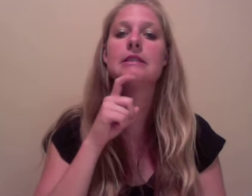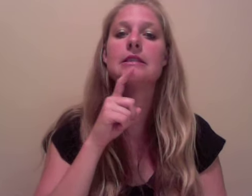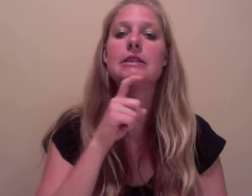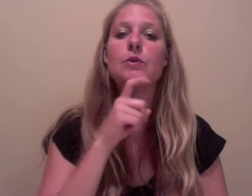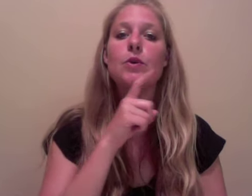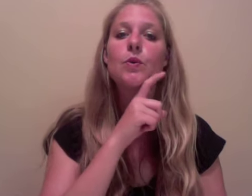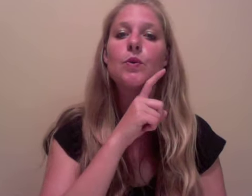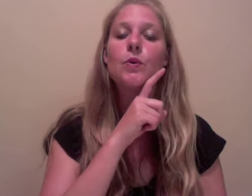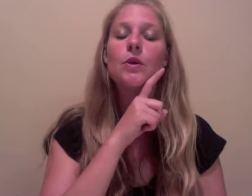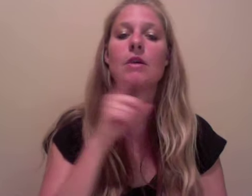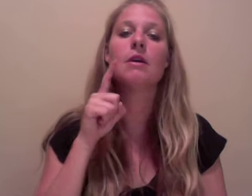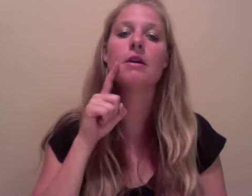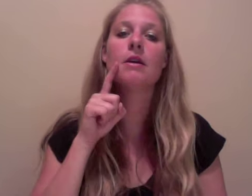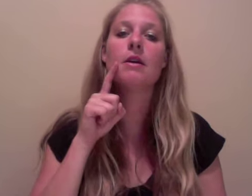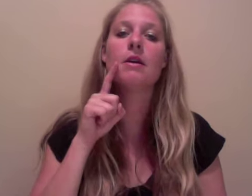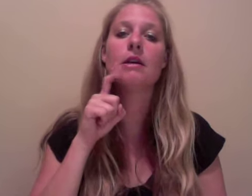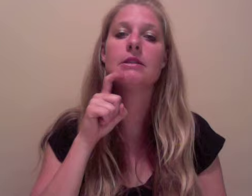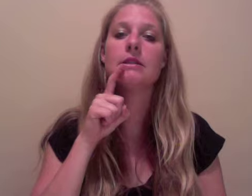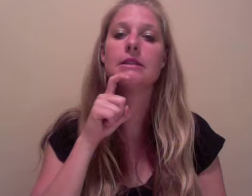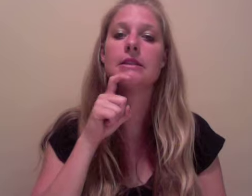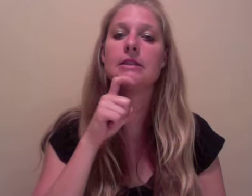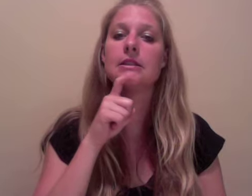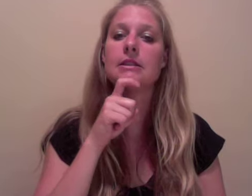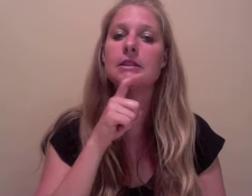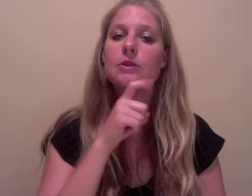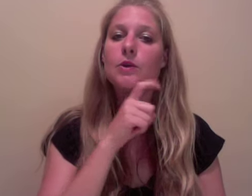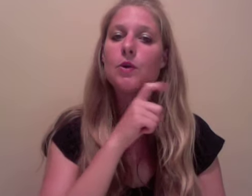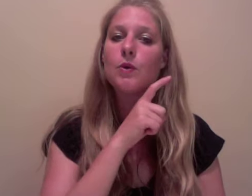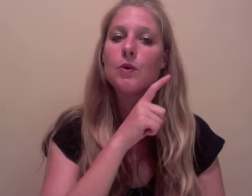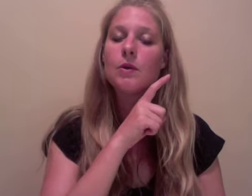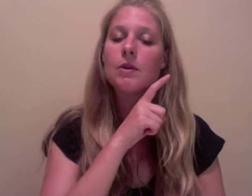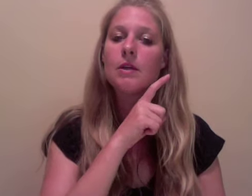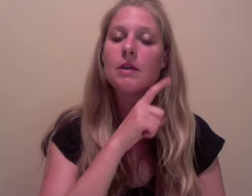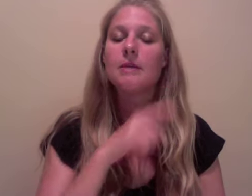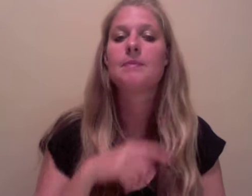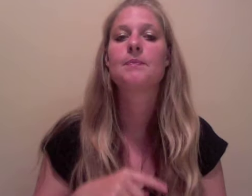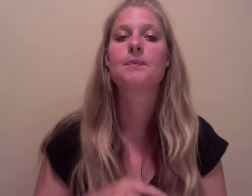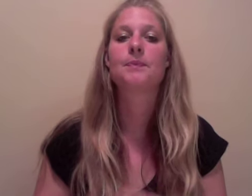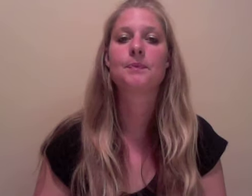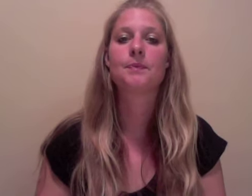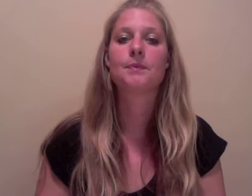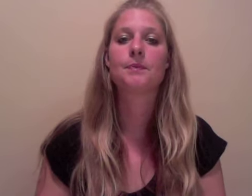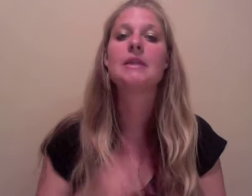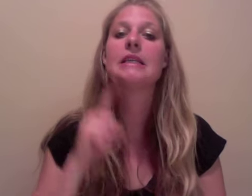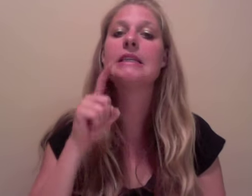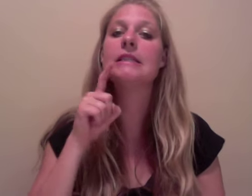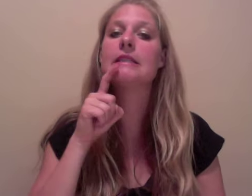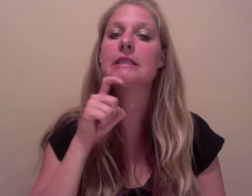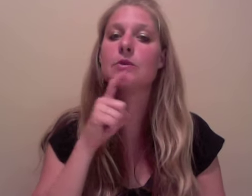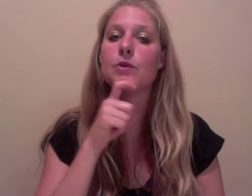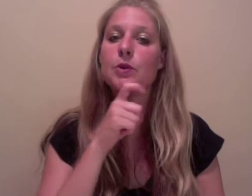So again, you're going to go from the right side of your face to the left, and it almost reminds me of like a little worm crawling across your chin.